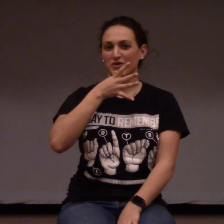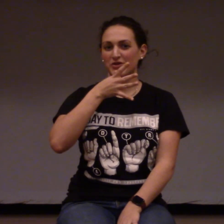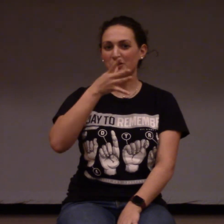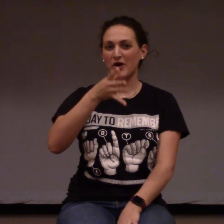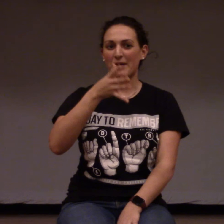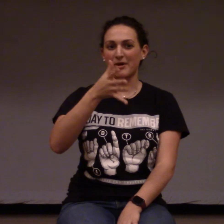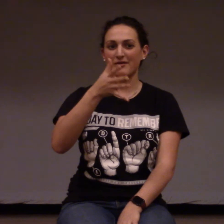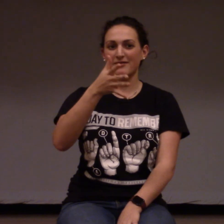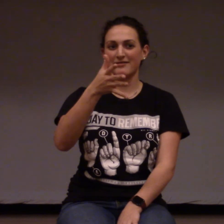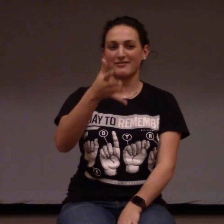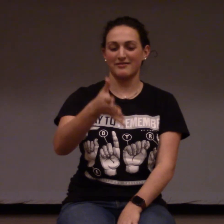grandma,